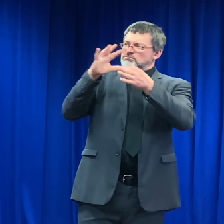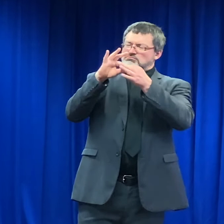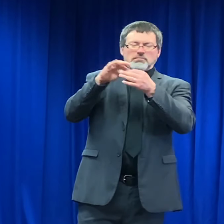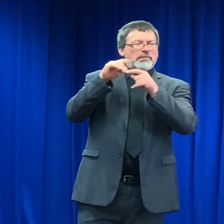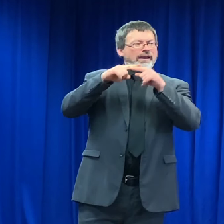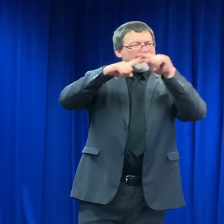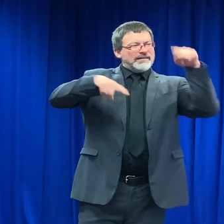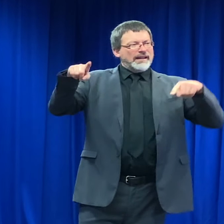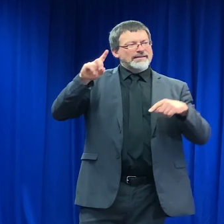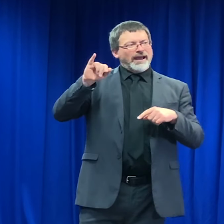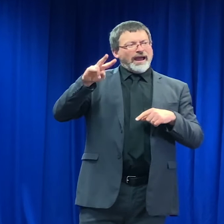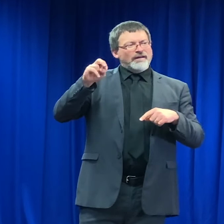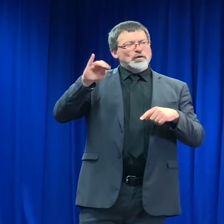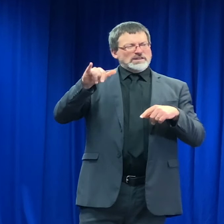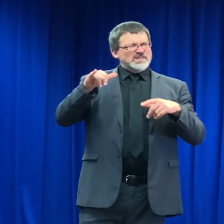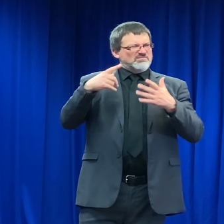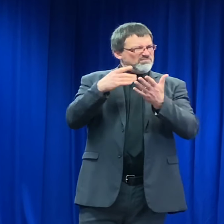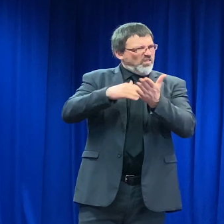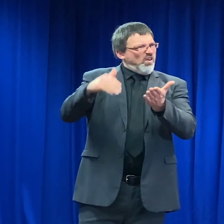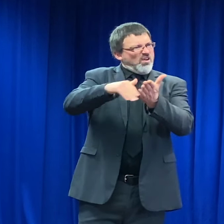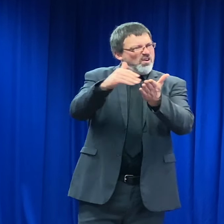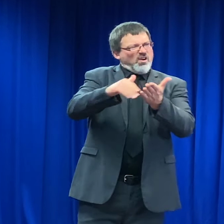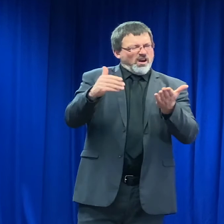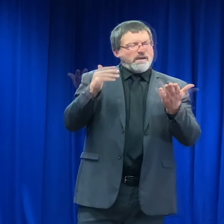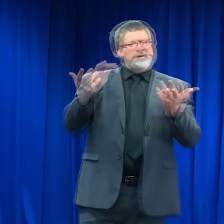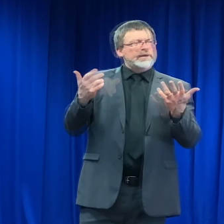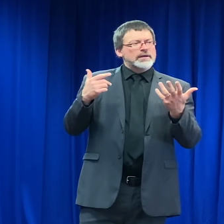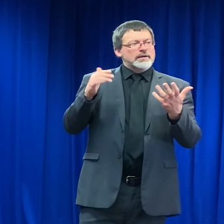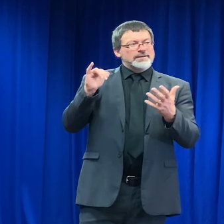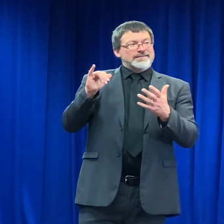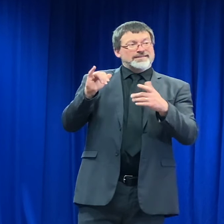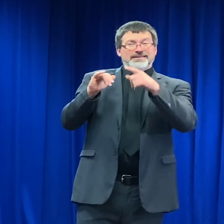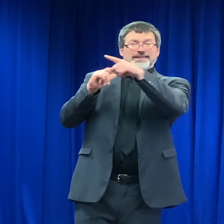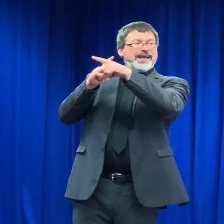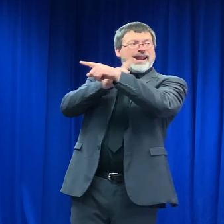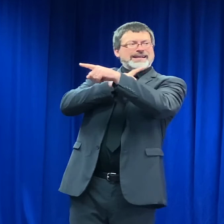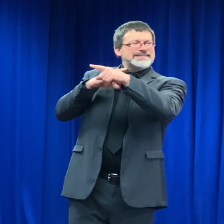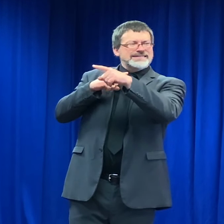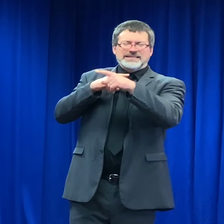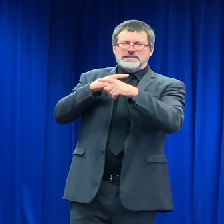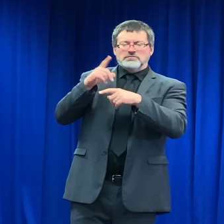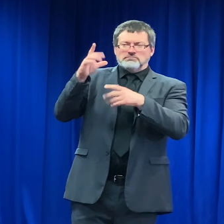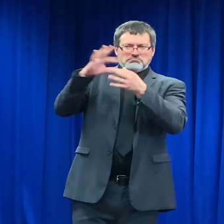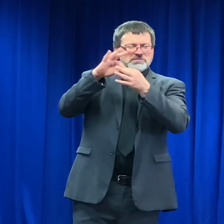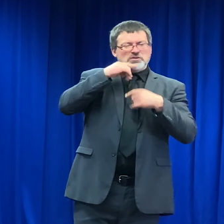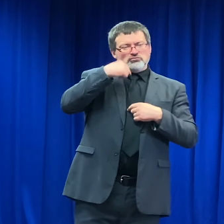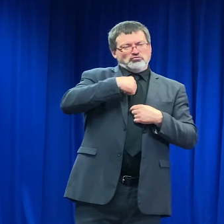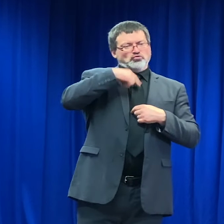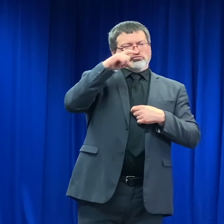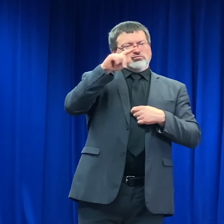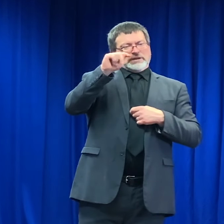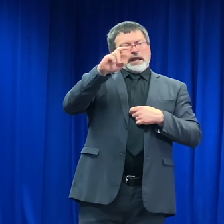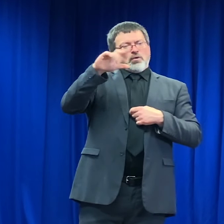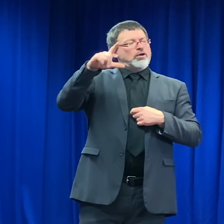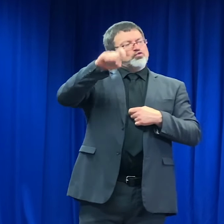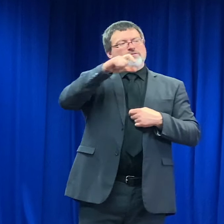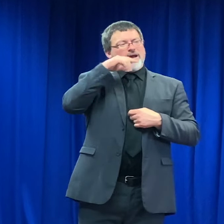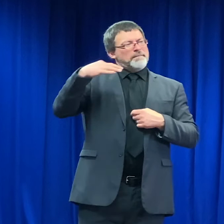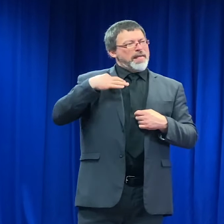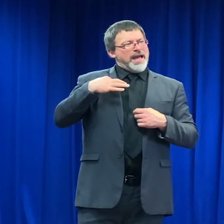the council saying that some of the people you put forth need not apply? I think the comments that were made by the executive council yesterday